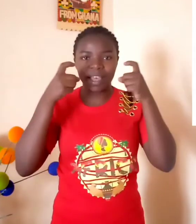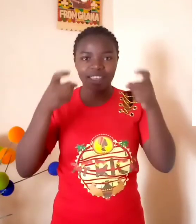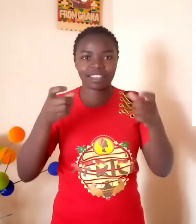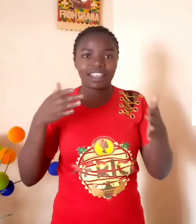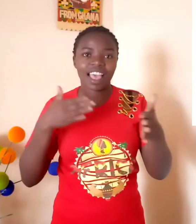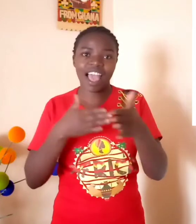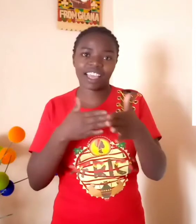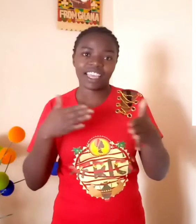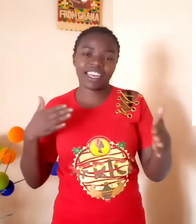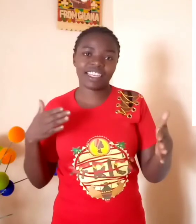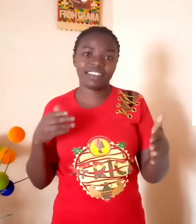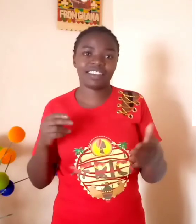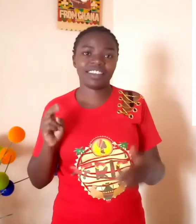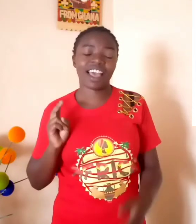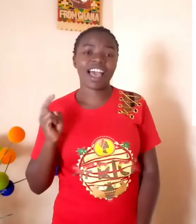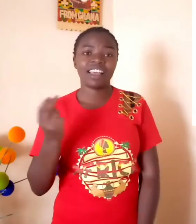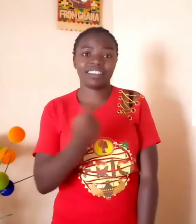trespass against us.